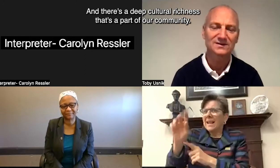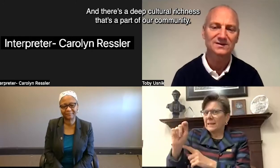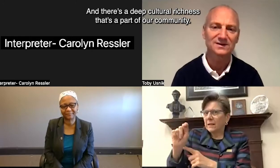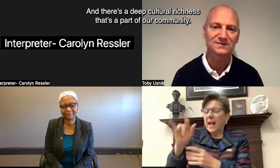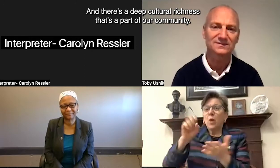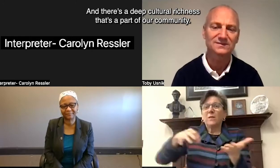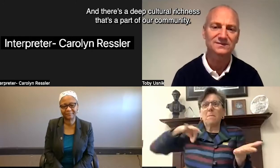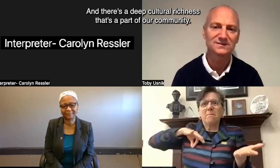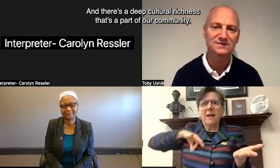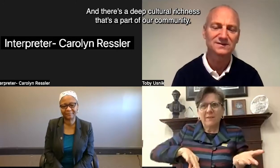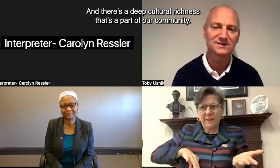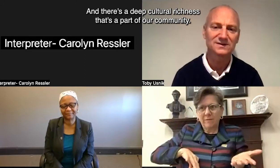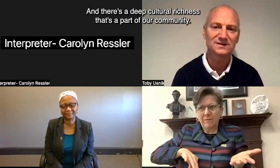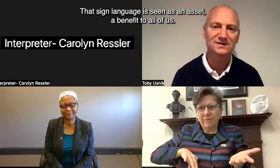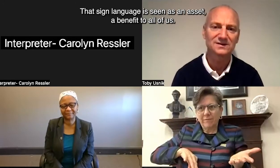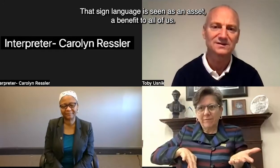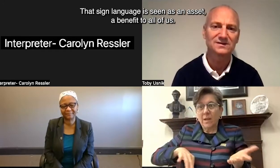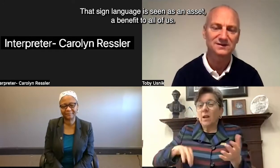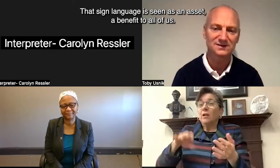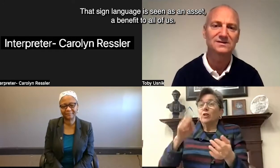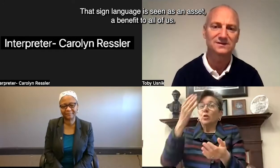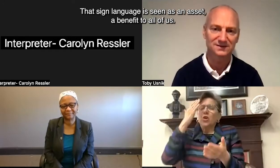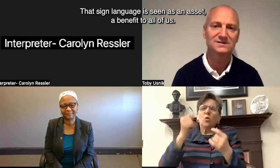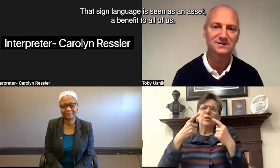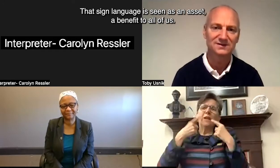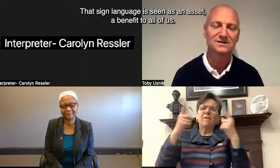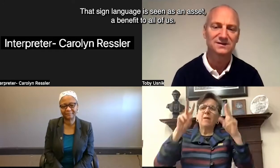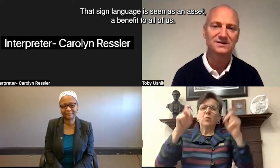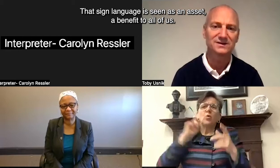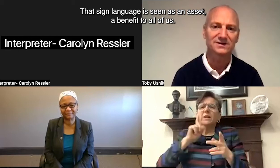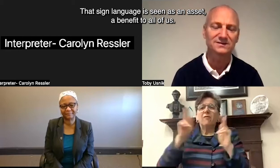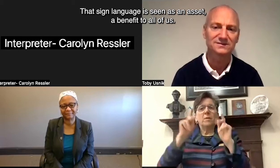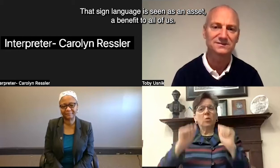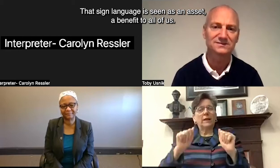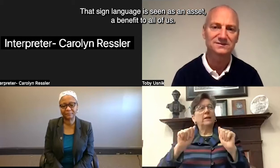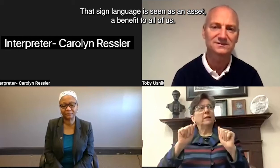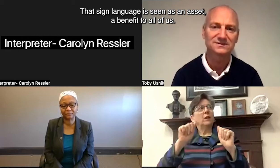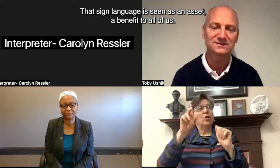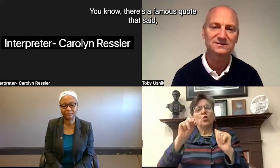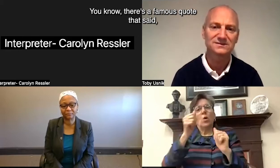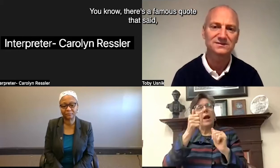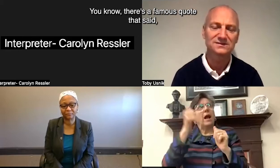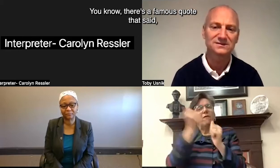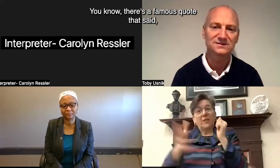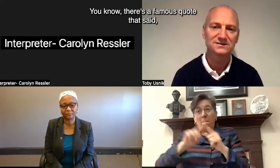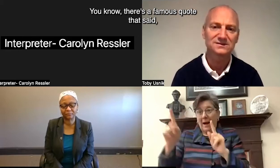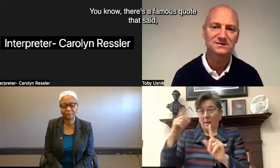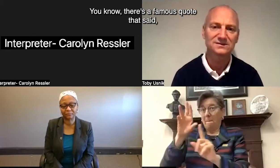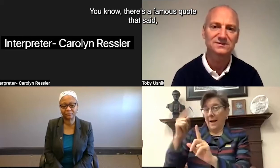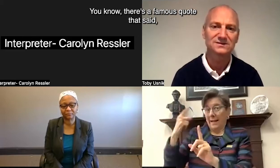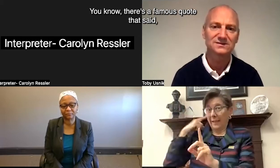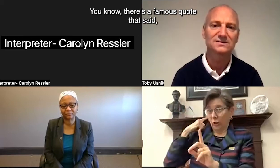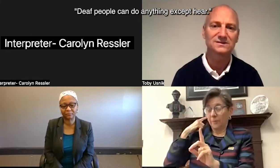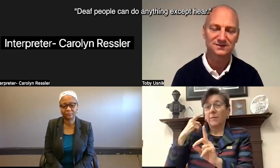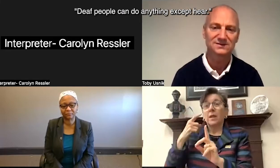community, that sign language is seen as an asset, a benefit to all of us. You know, there's a famous quote that say it's deaf people can